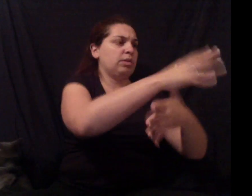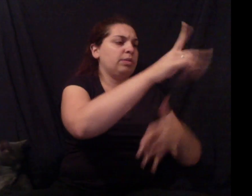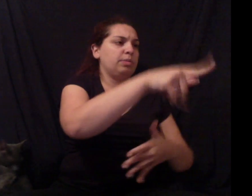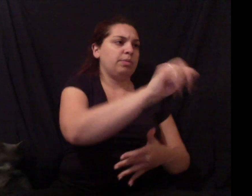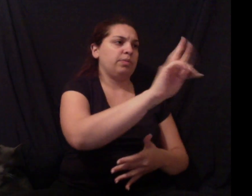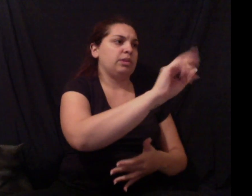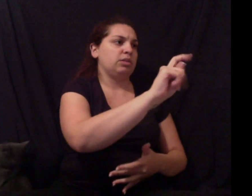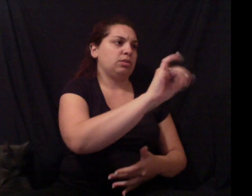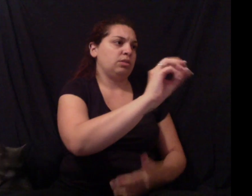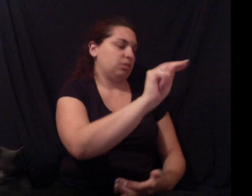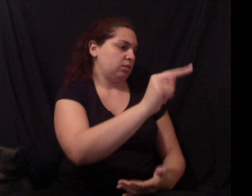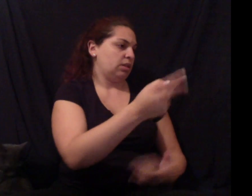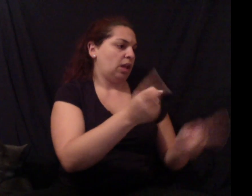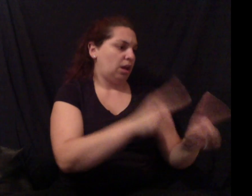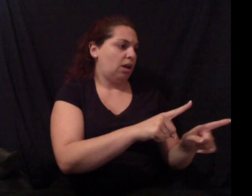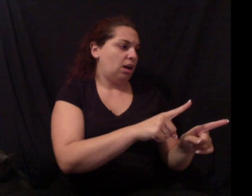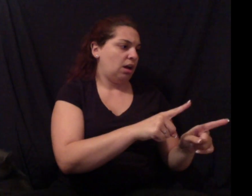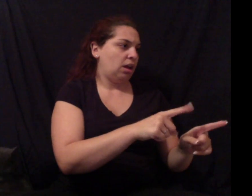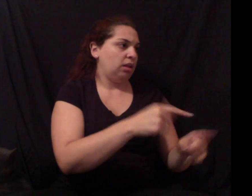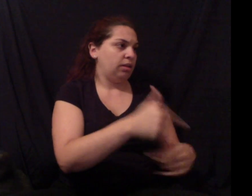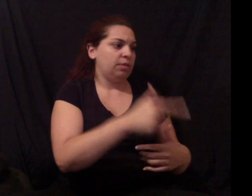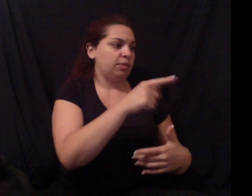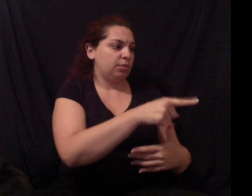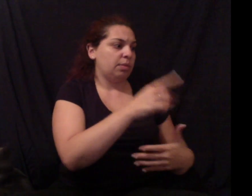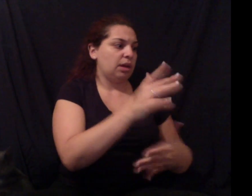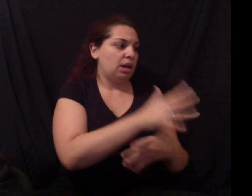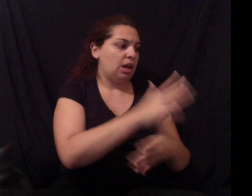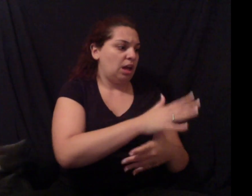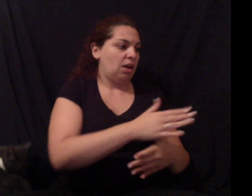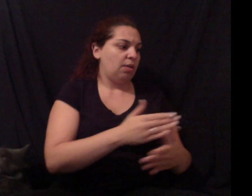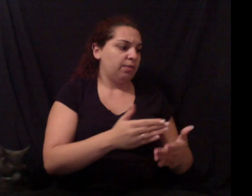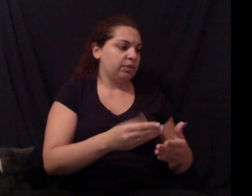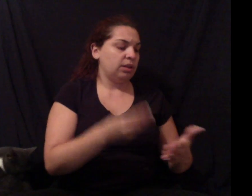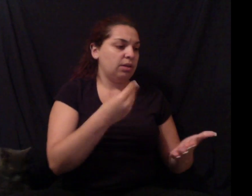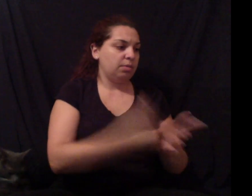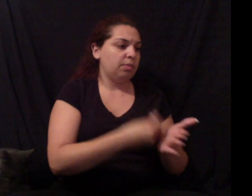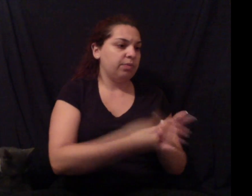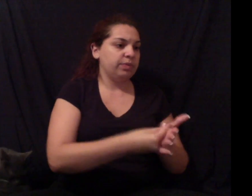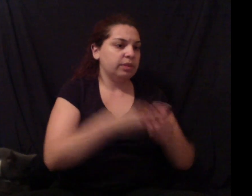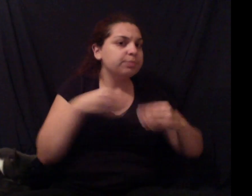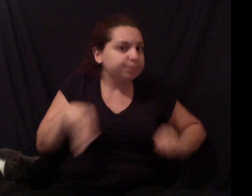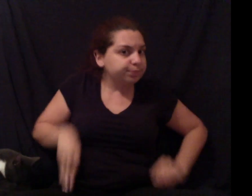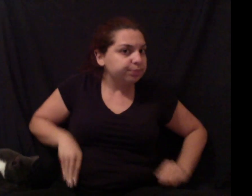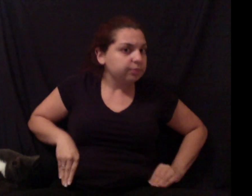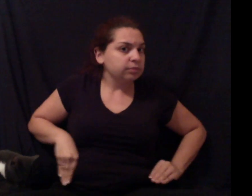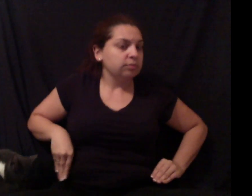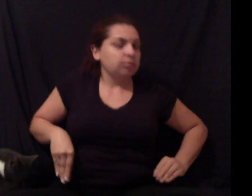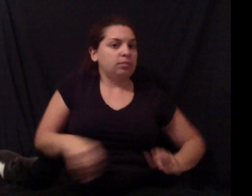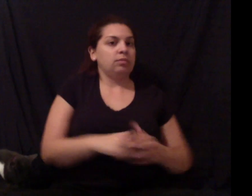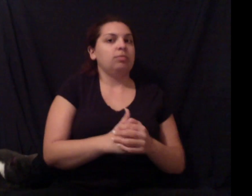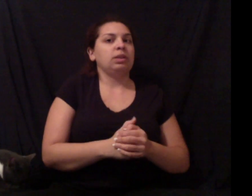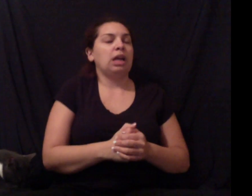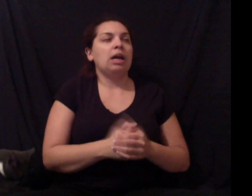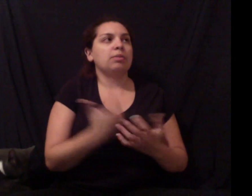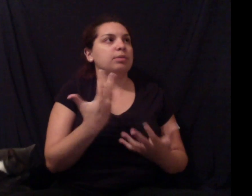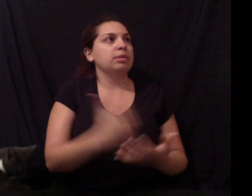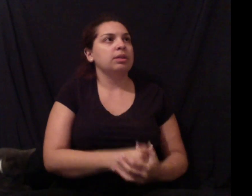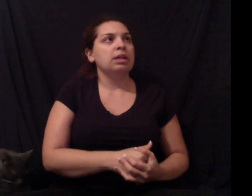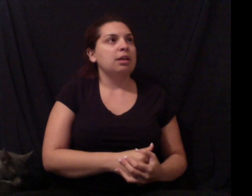was like, pretty much my number one source of income. And it was just so, I had